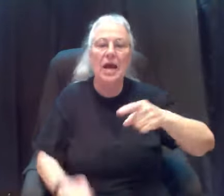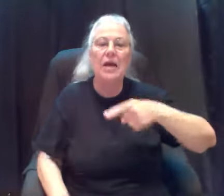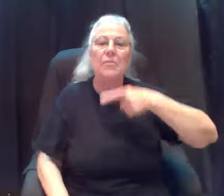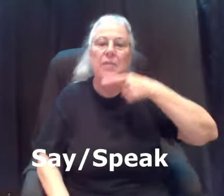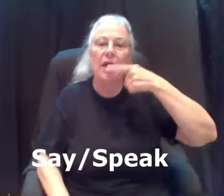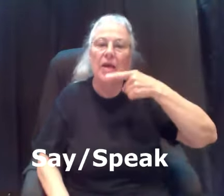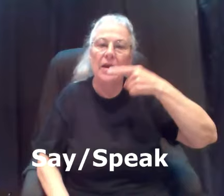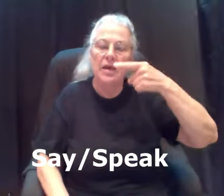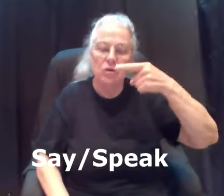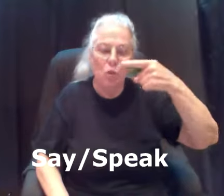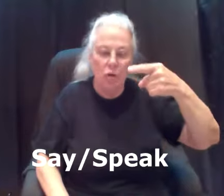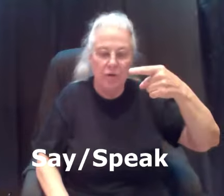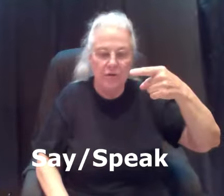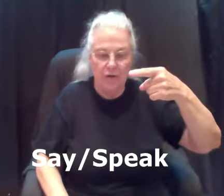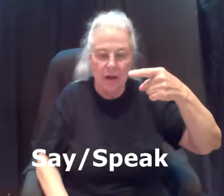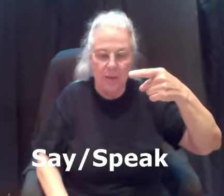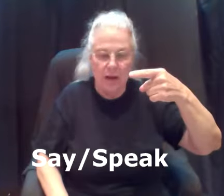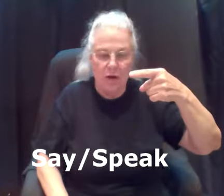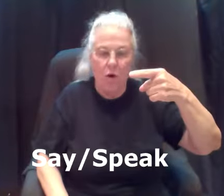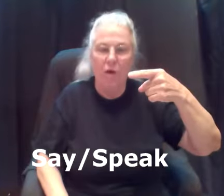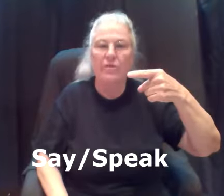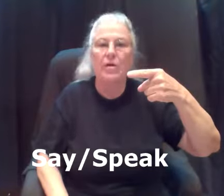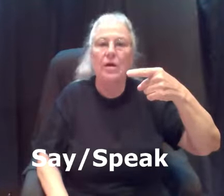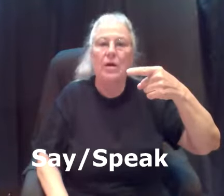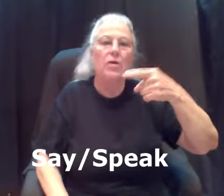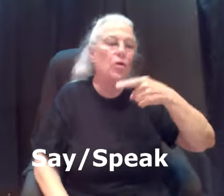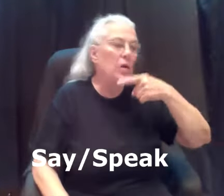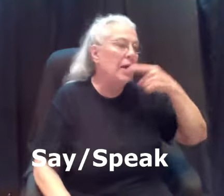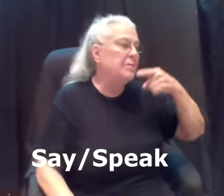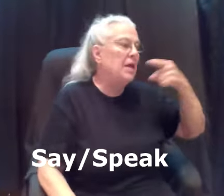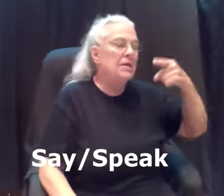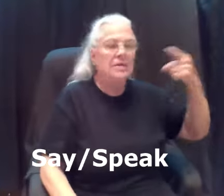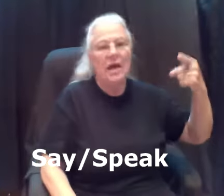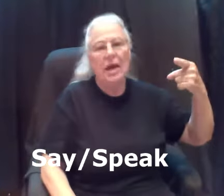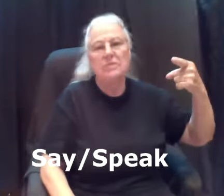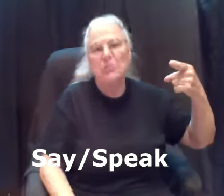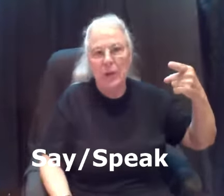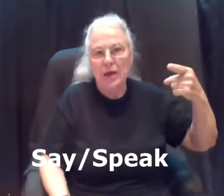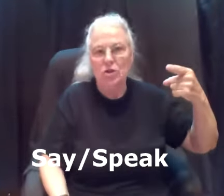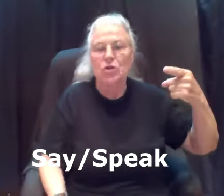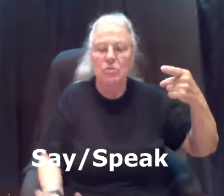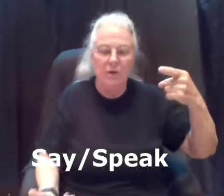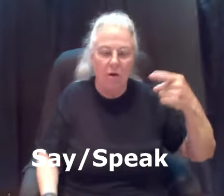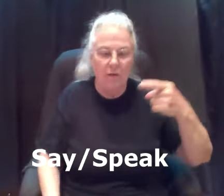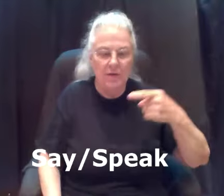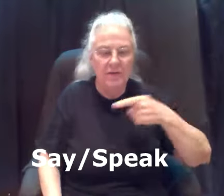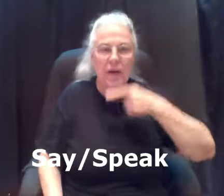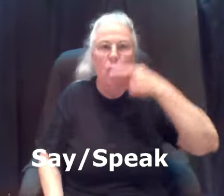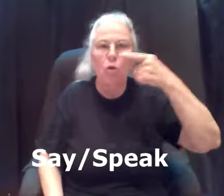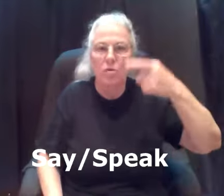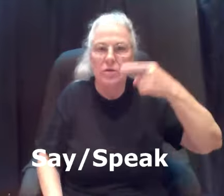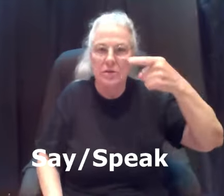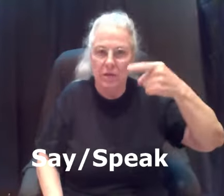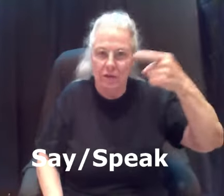Say, and that is words that are coming off your lips. Say, speech, they're all the same word. It